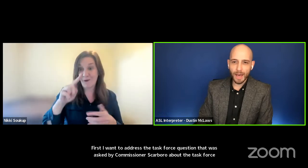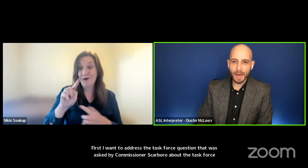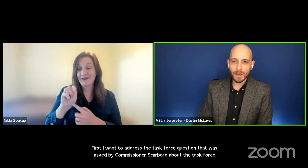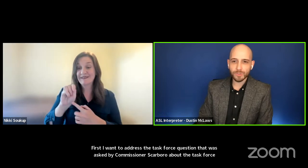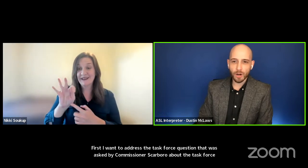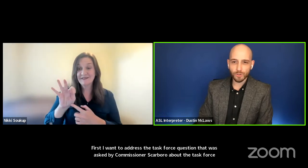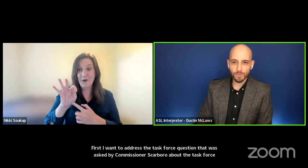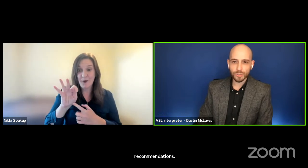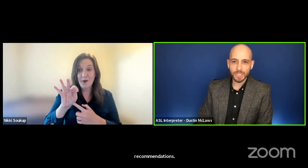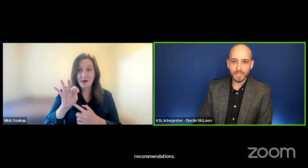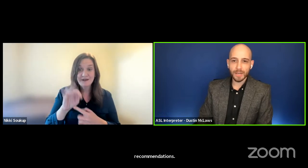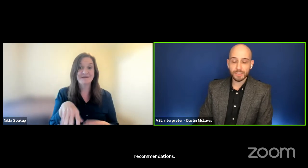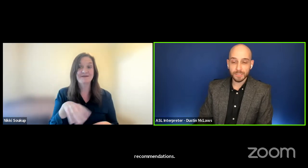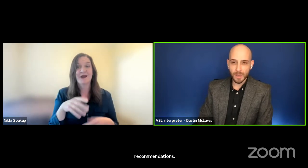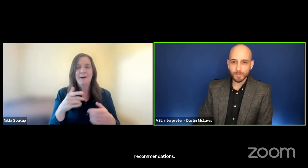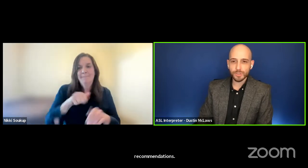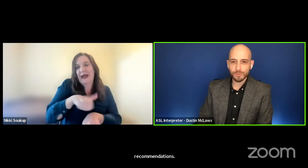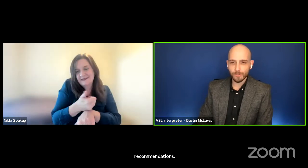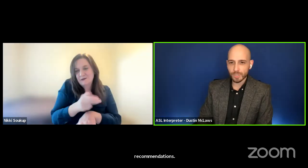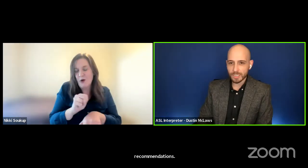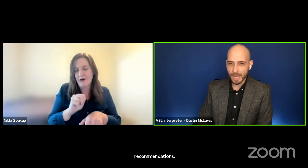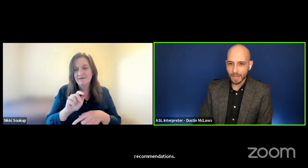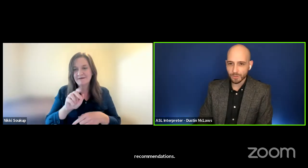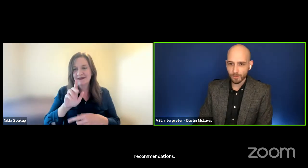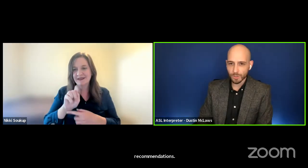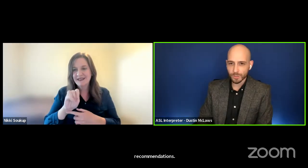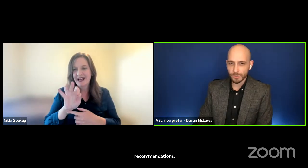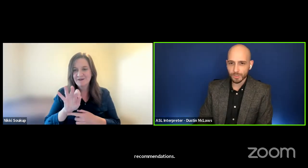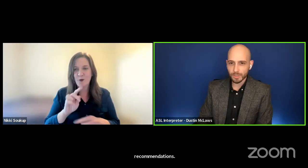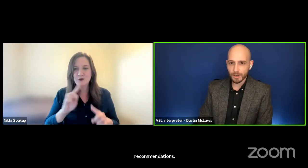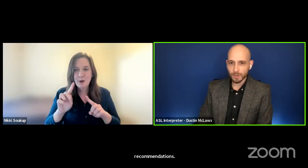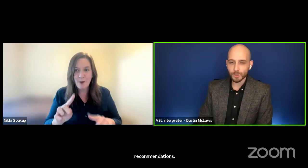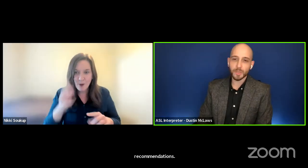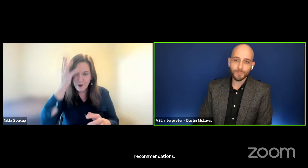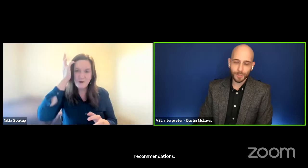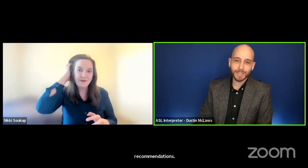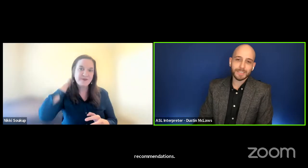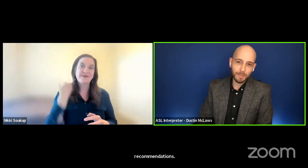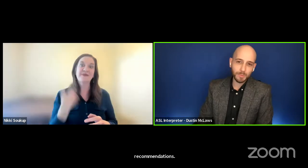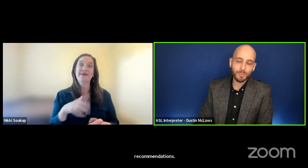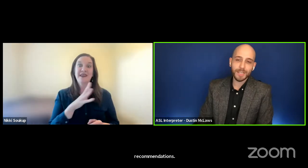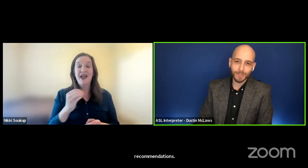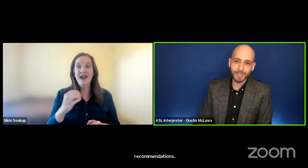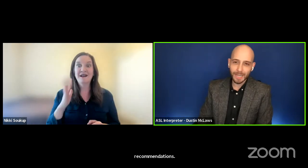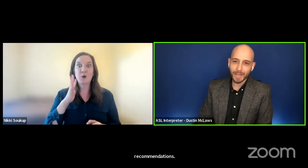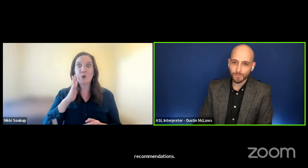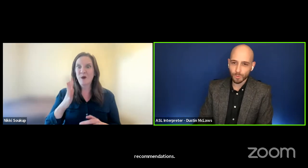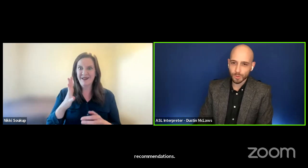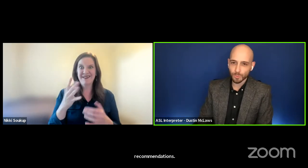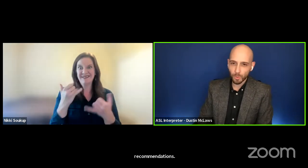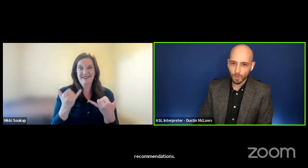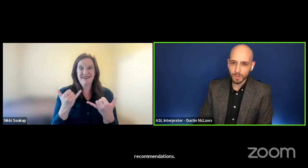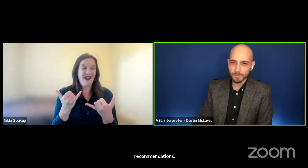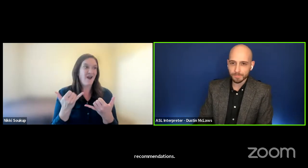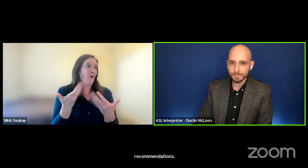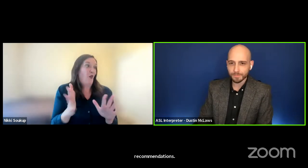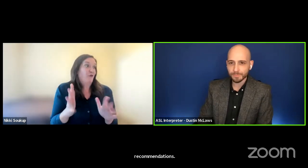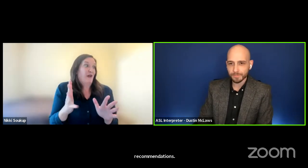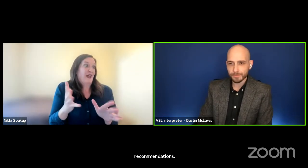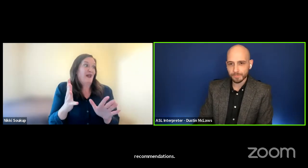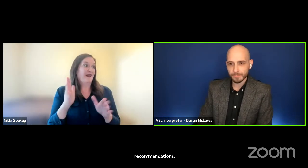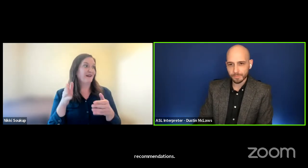And we have talked over the next steps for the task force, for the next steps based on the task force